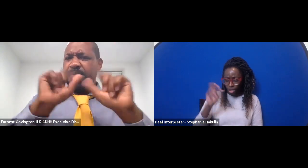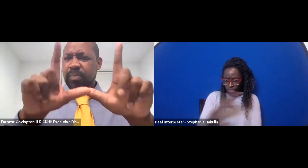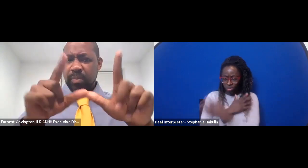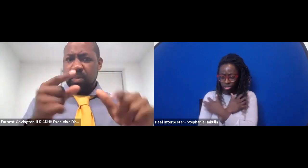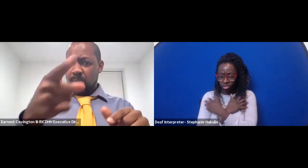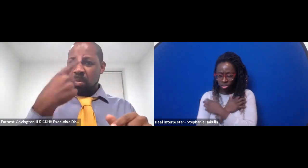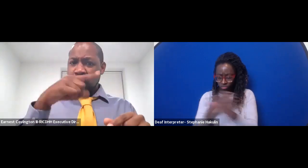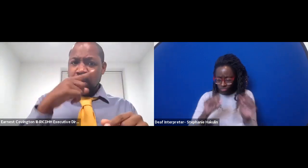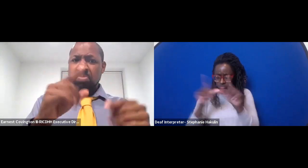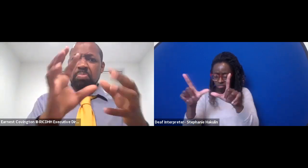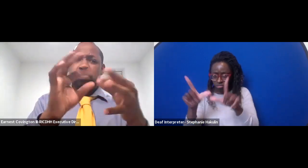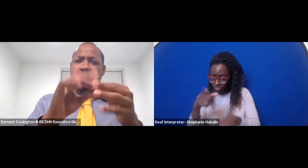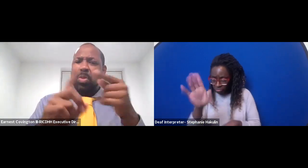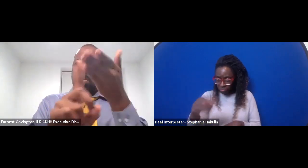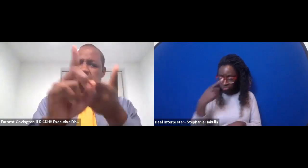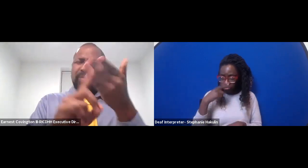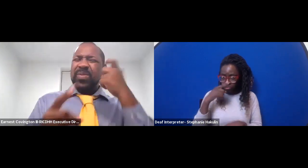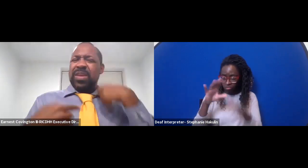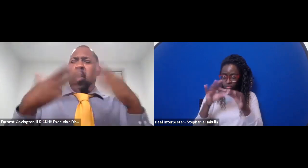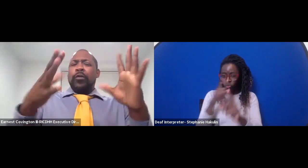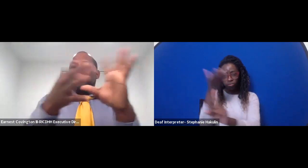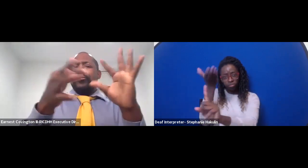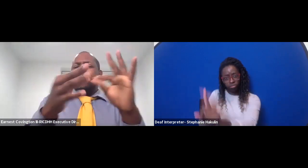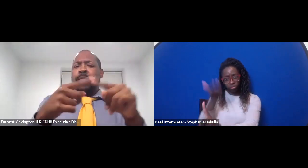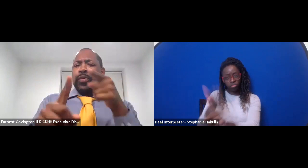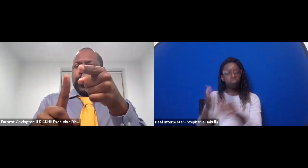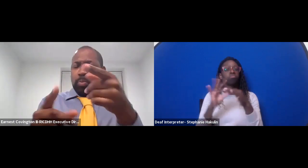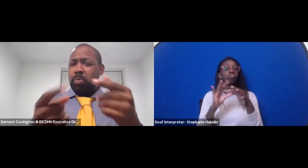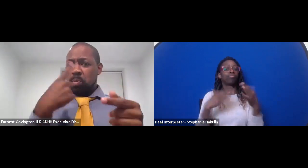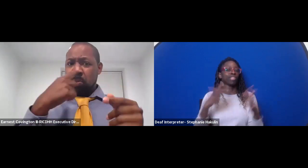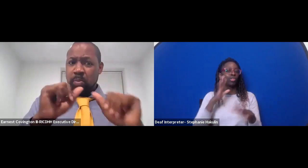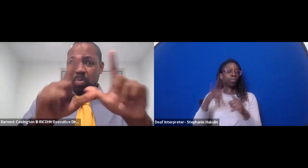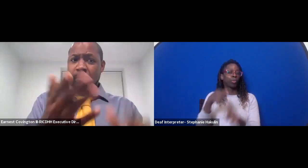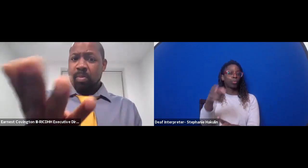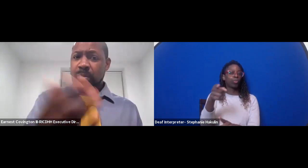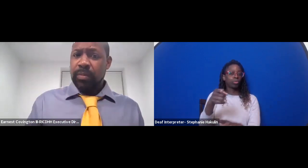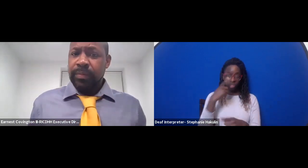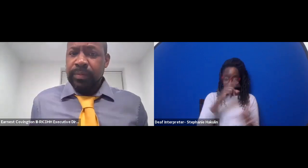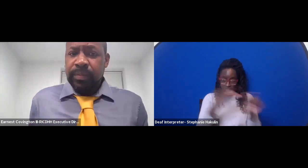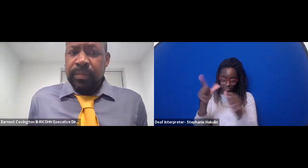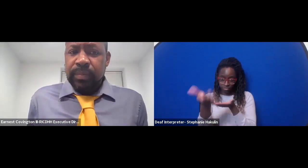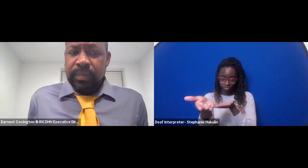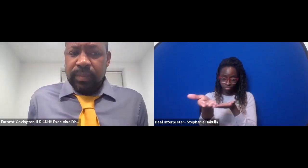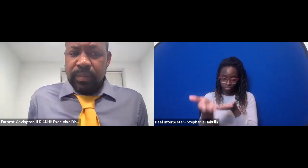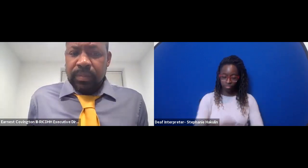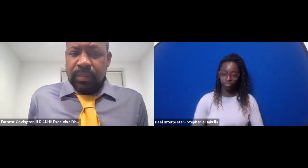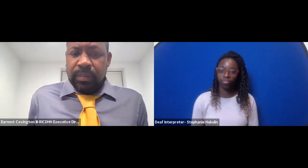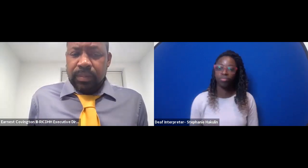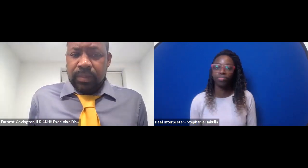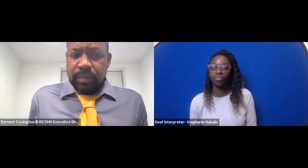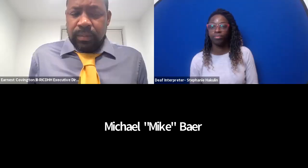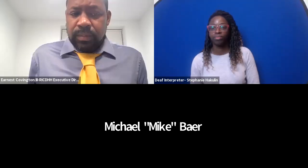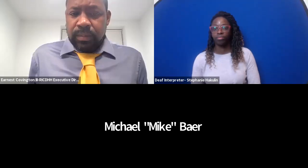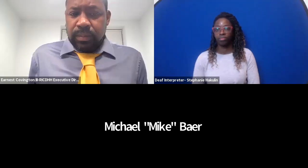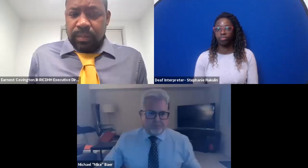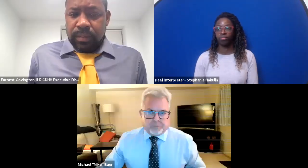providers. I saw Mike Baer popped up for a second, and he wasn't here earlier. I did talk about you, Mike, but you hadn't introduced yourself. So